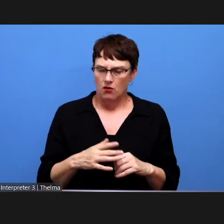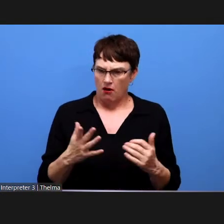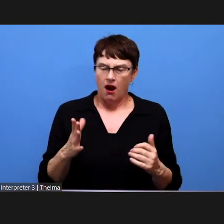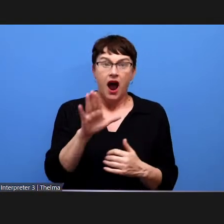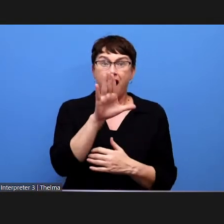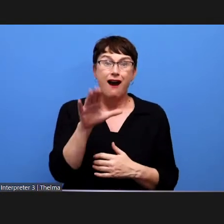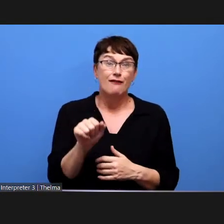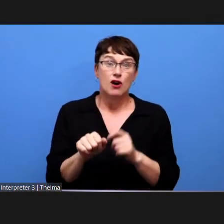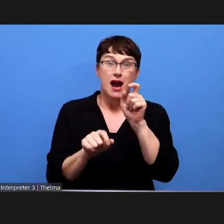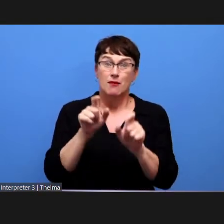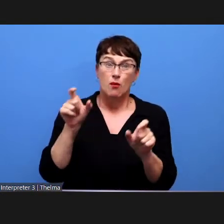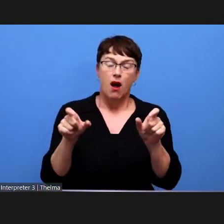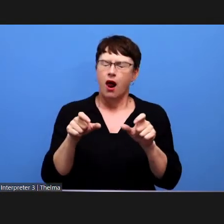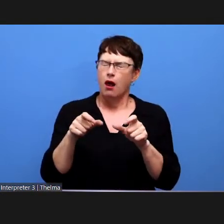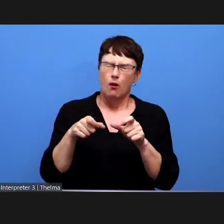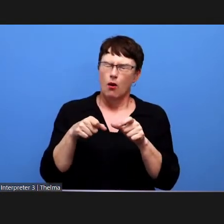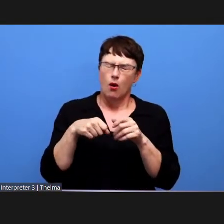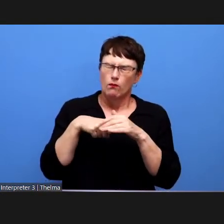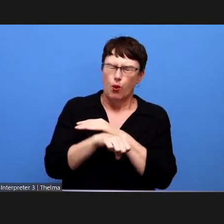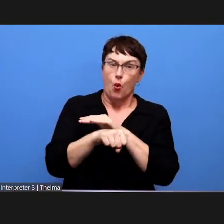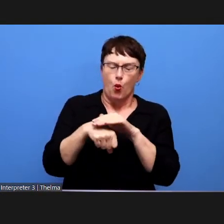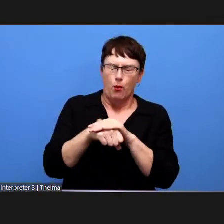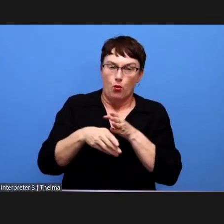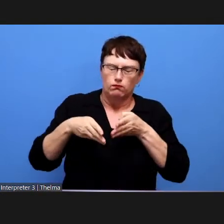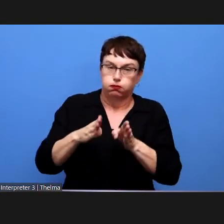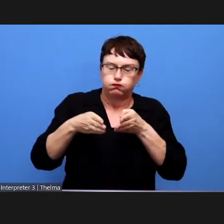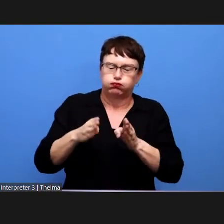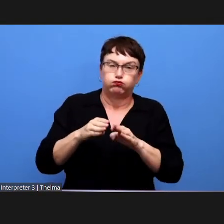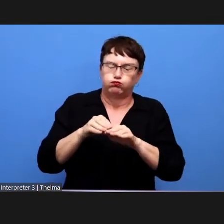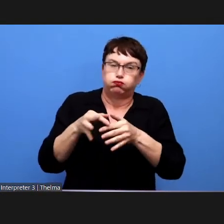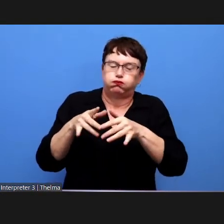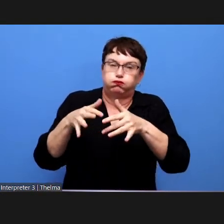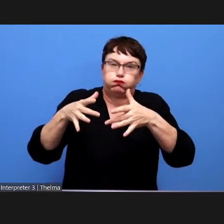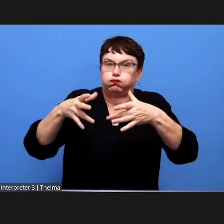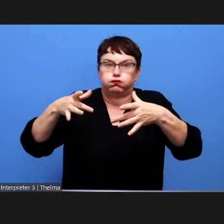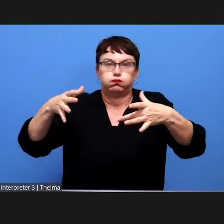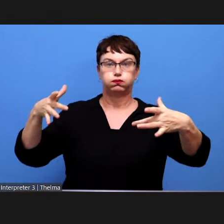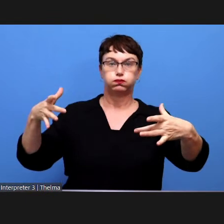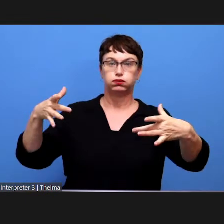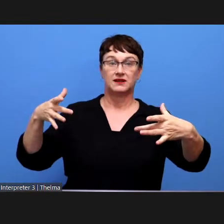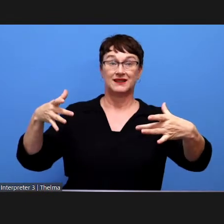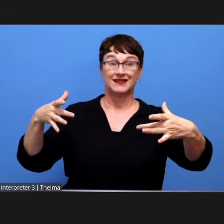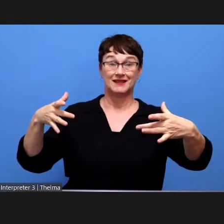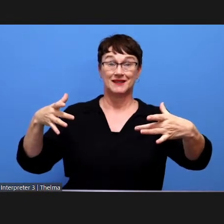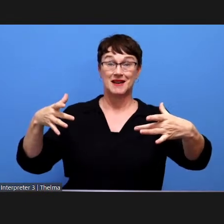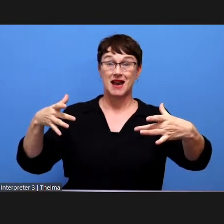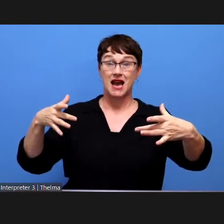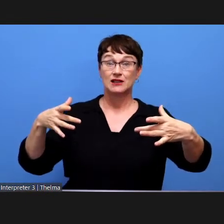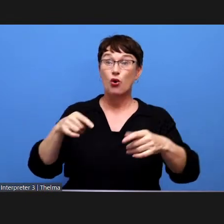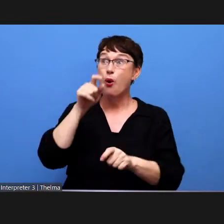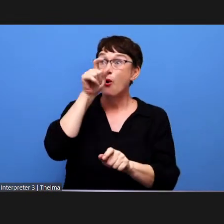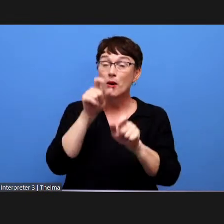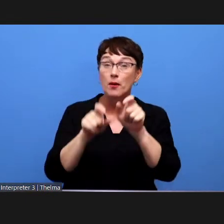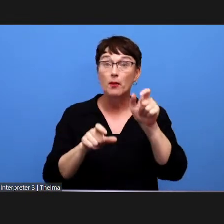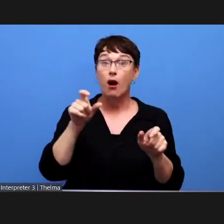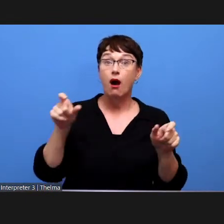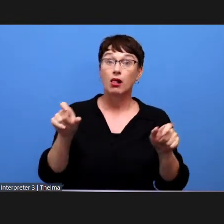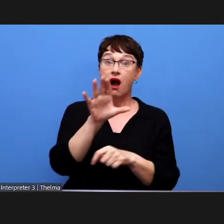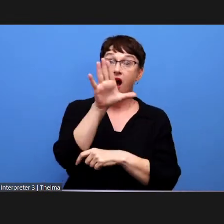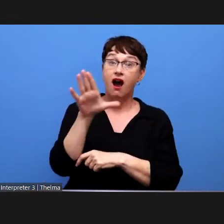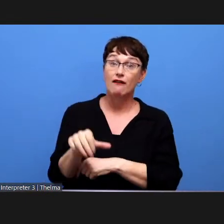course, makes getting to the targets more difficult. For access to safe